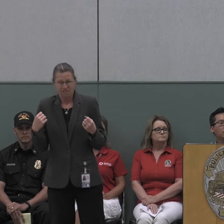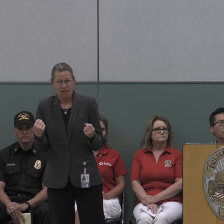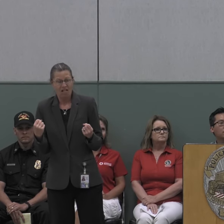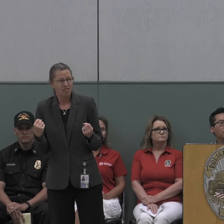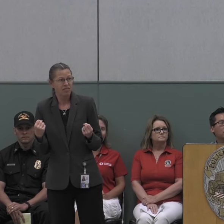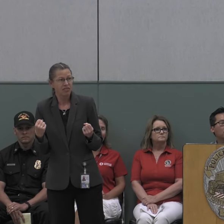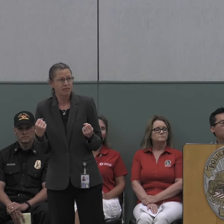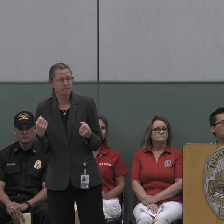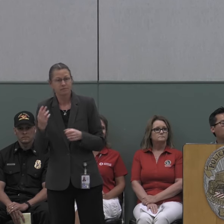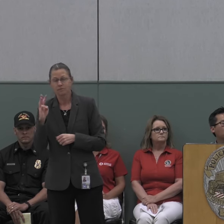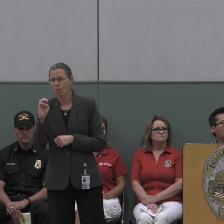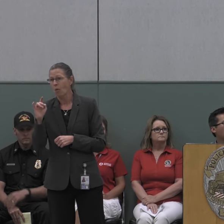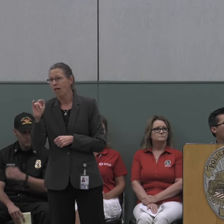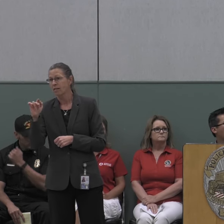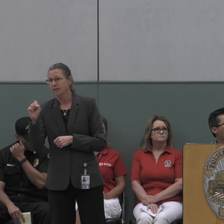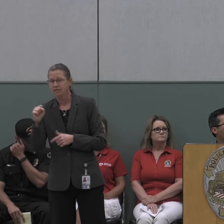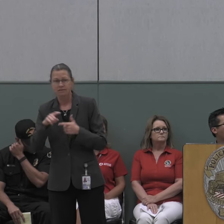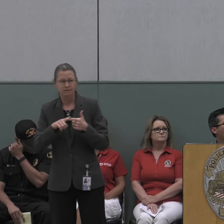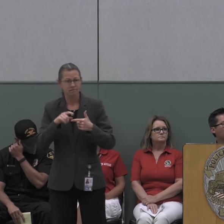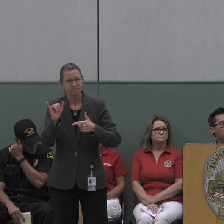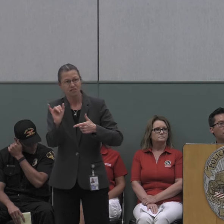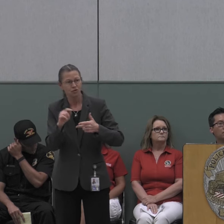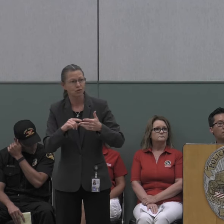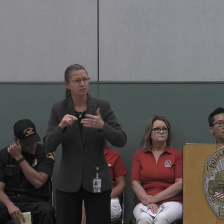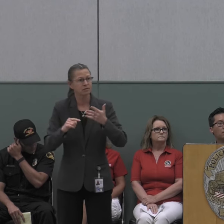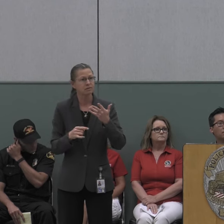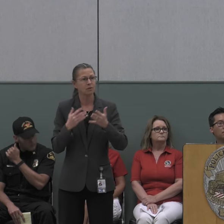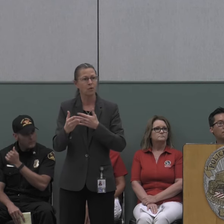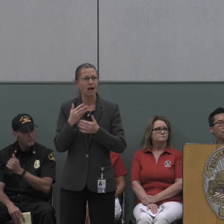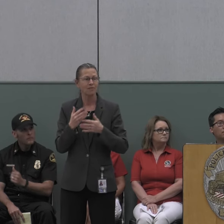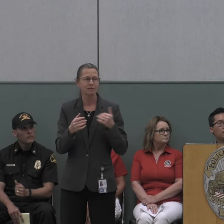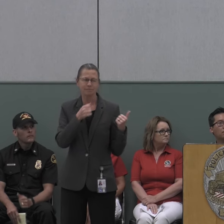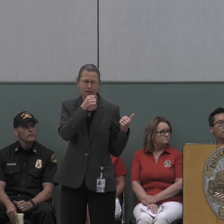to whatever the case may be.